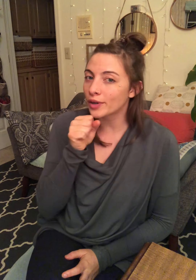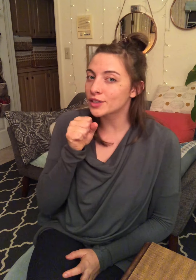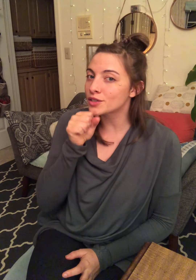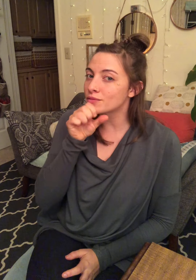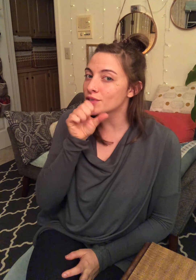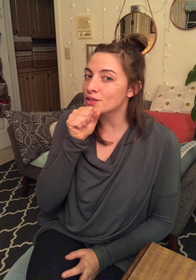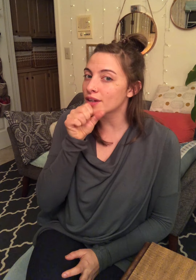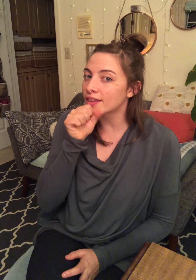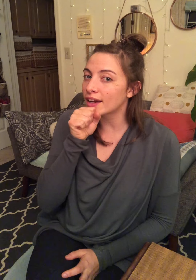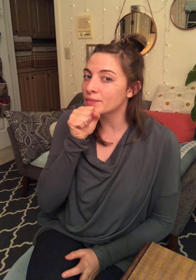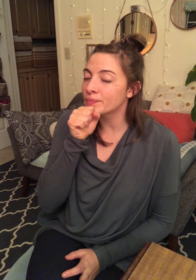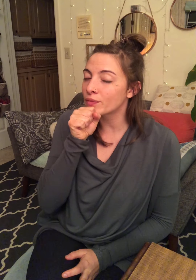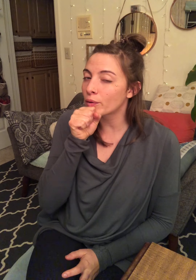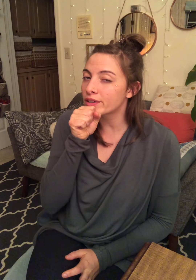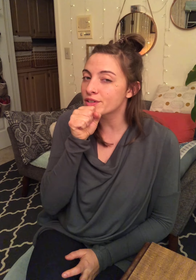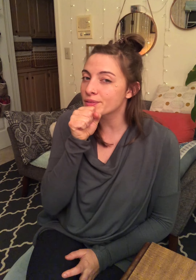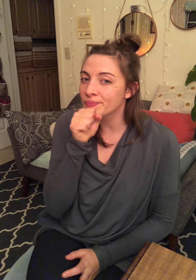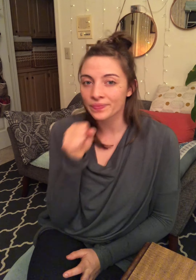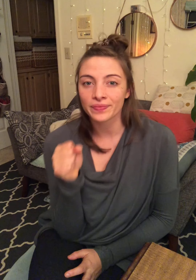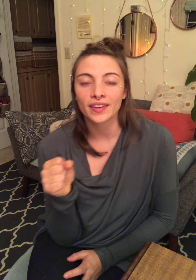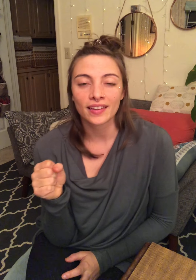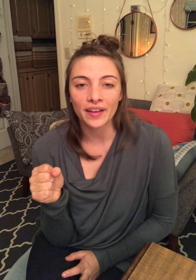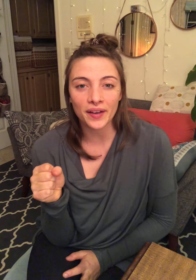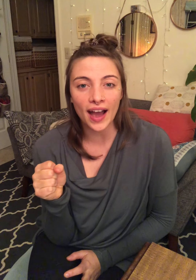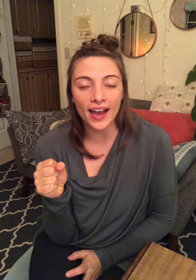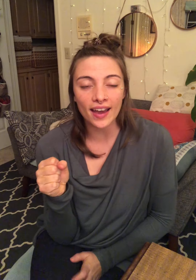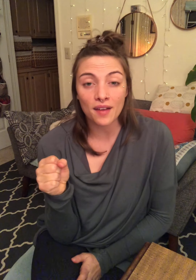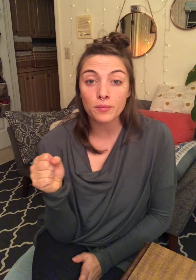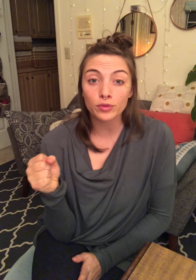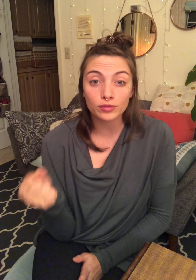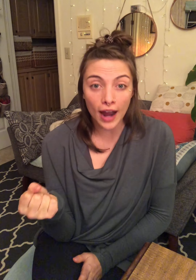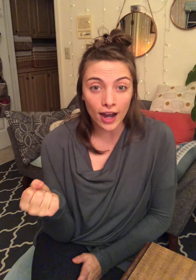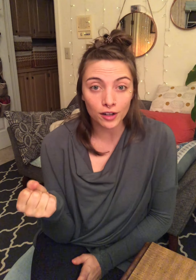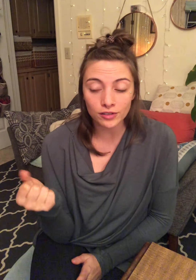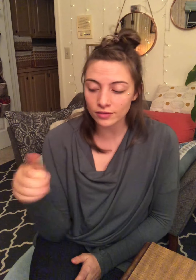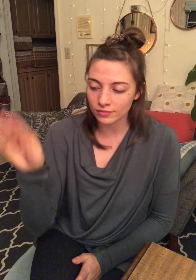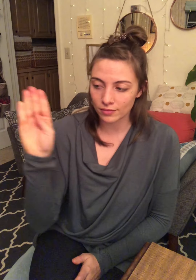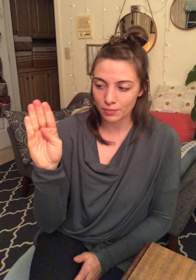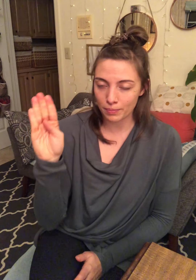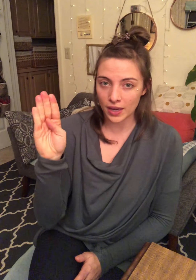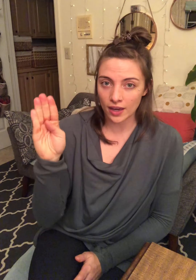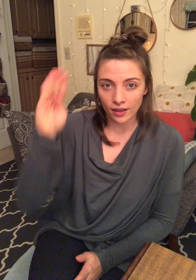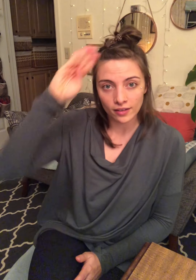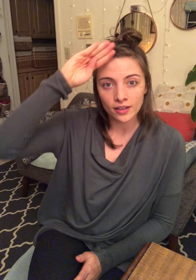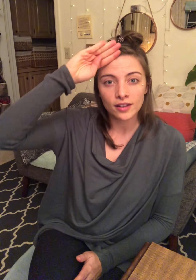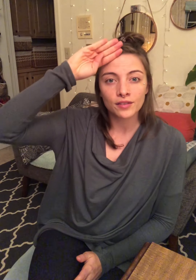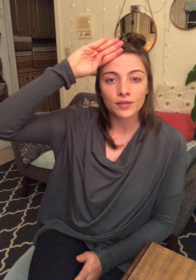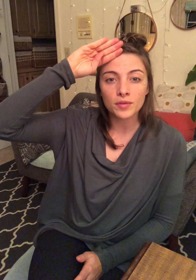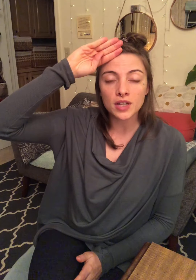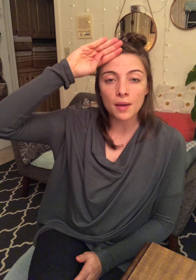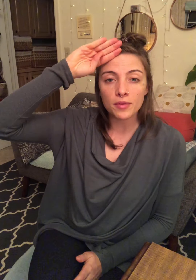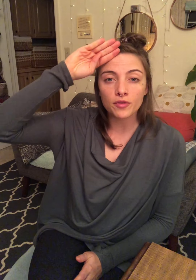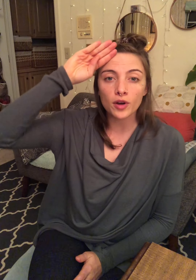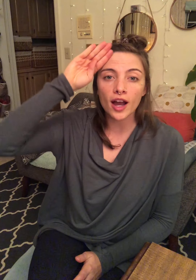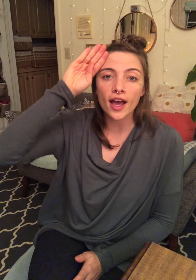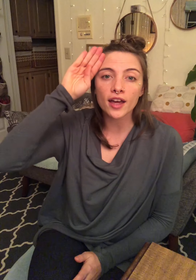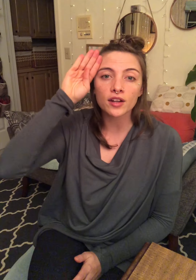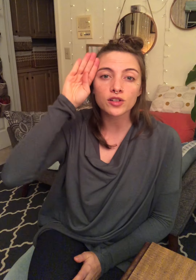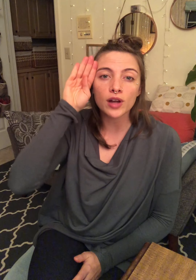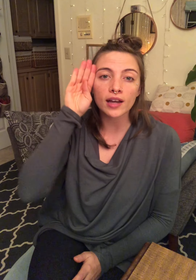Orange, just right there. Orange. Okay, and brown, B, from the top of the forehead, drag the